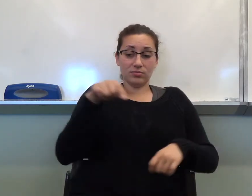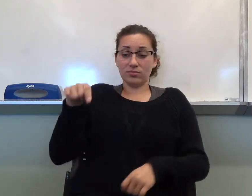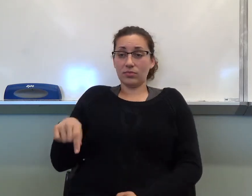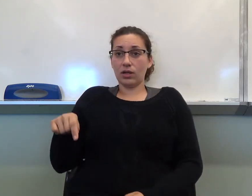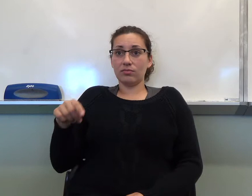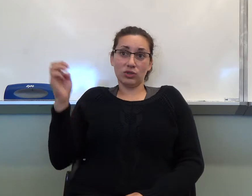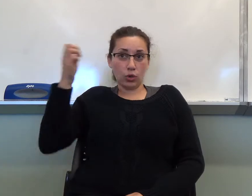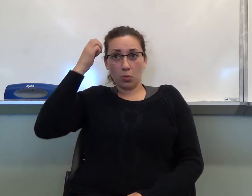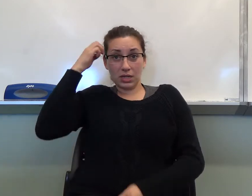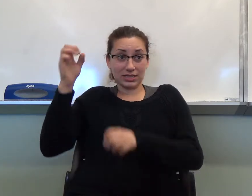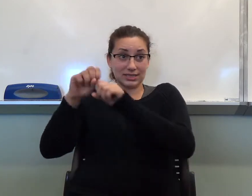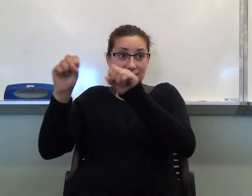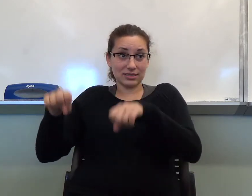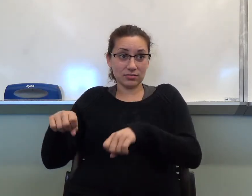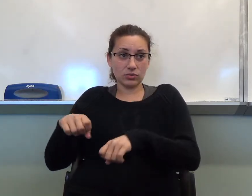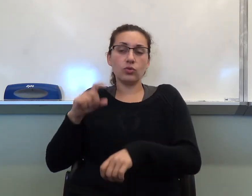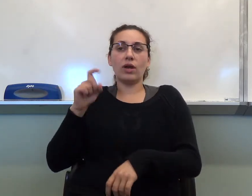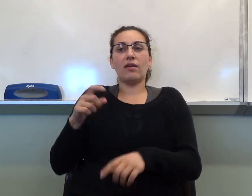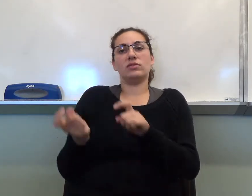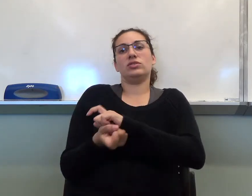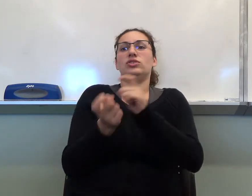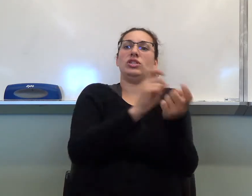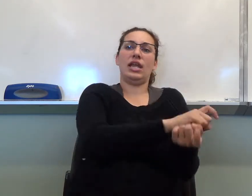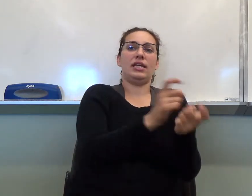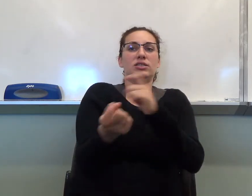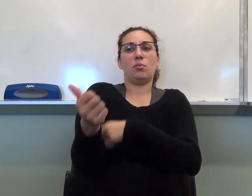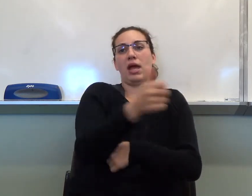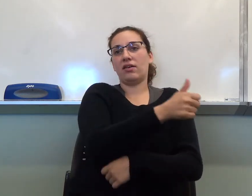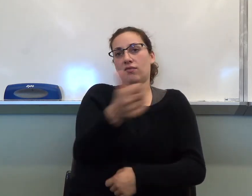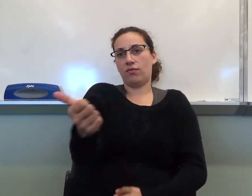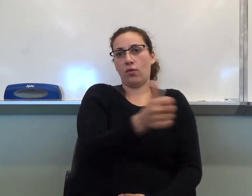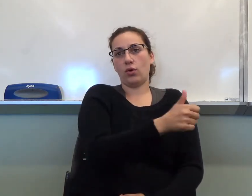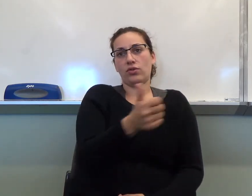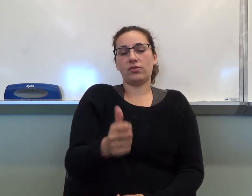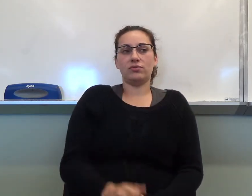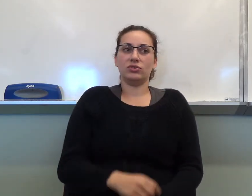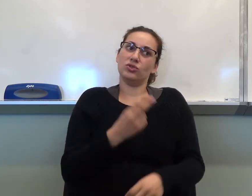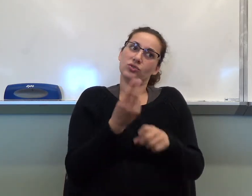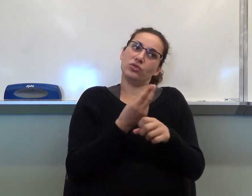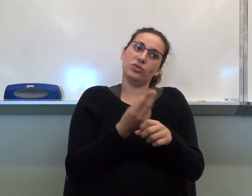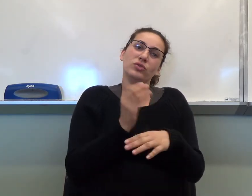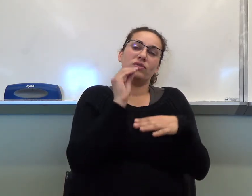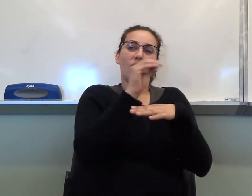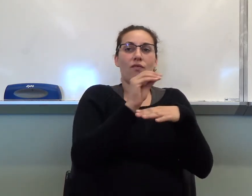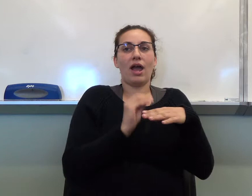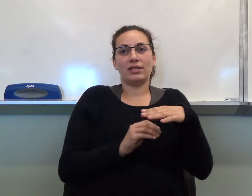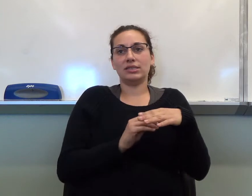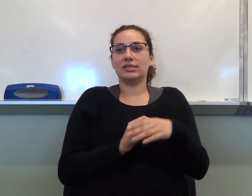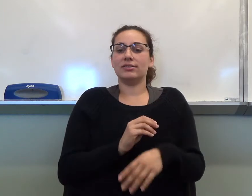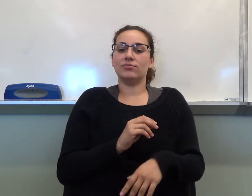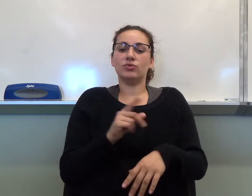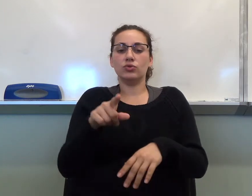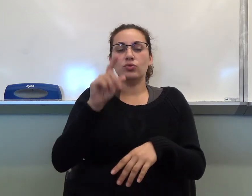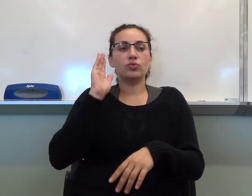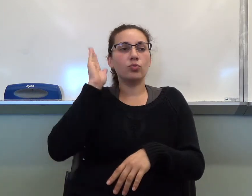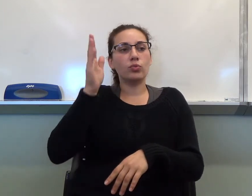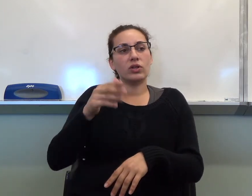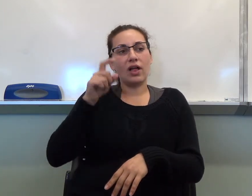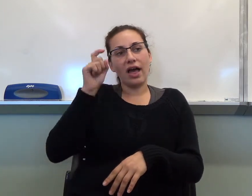back to the conversion factors. So now we're back to putting the fractions and canceling the units and things like that. So let's do a few of them,